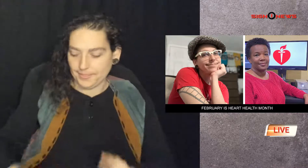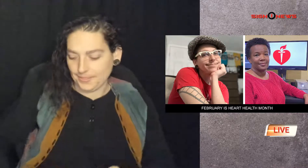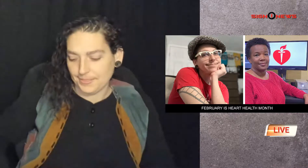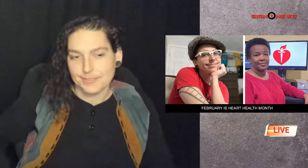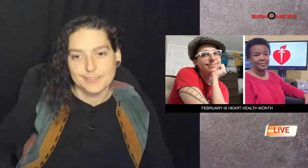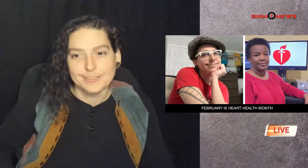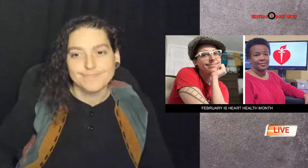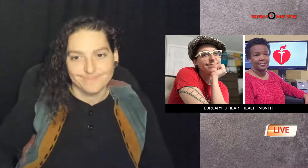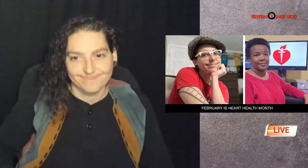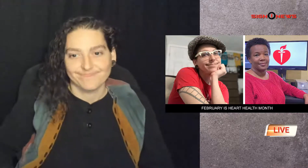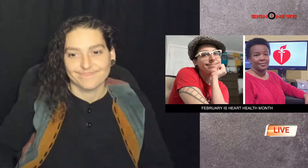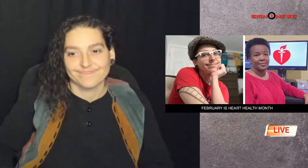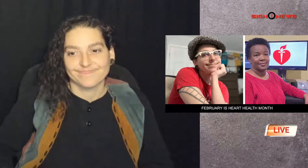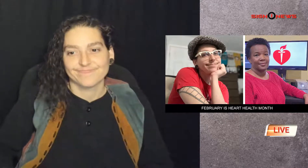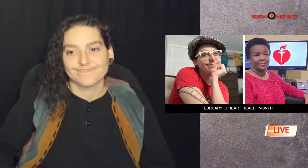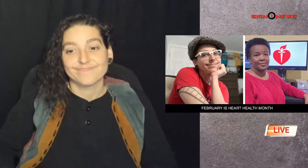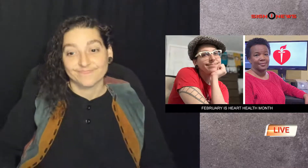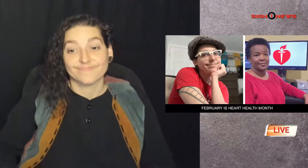red.